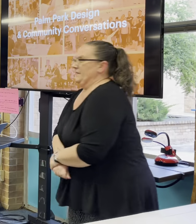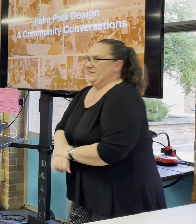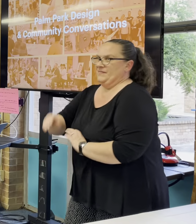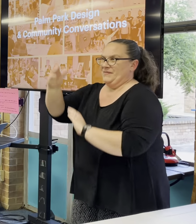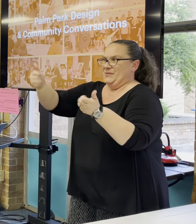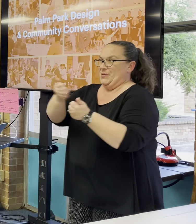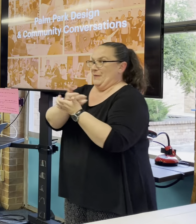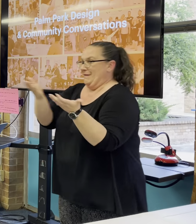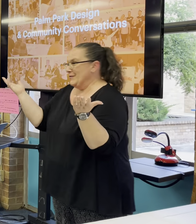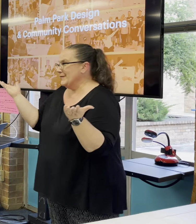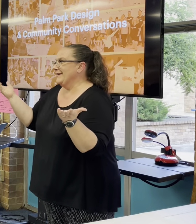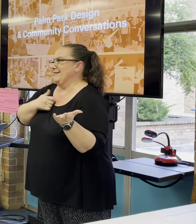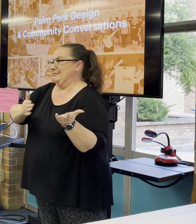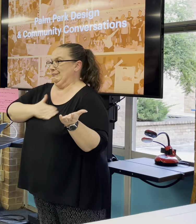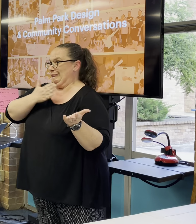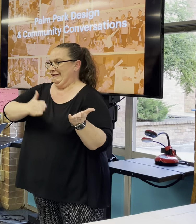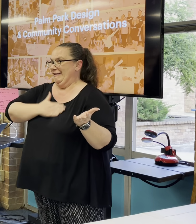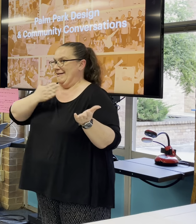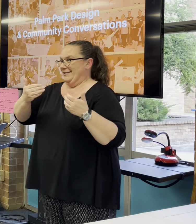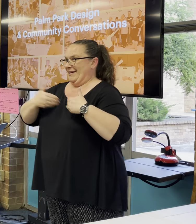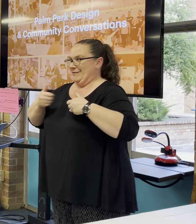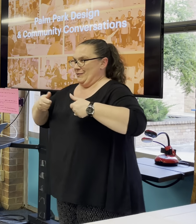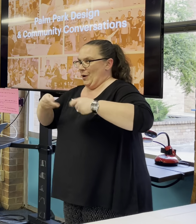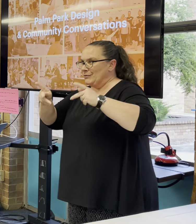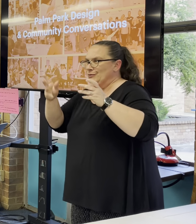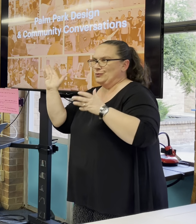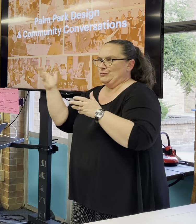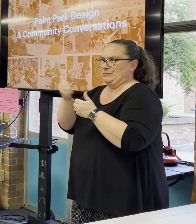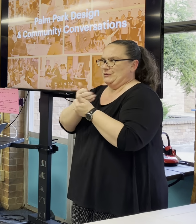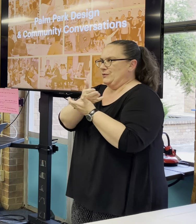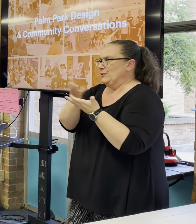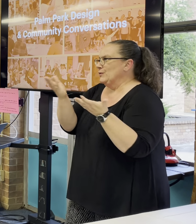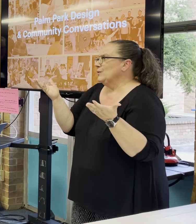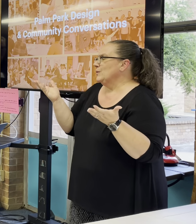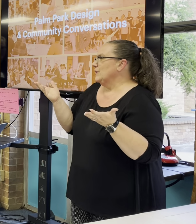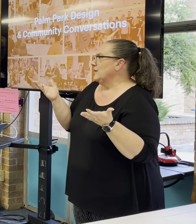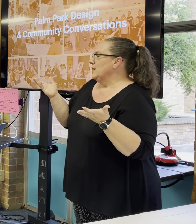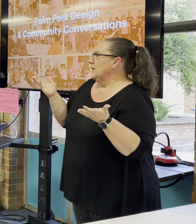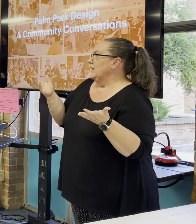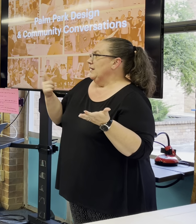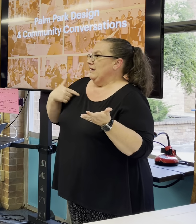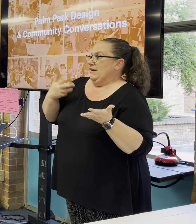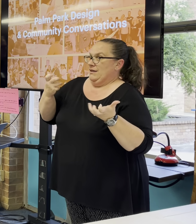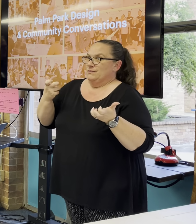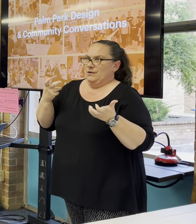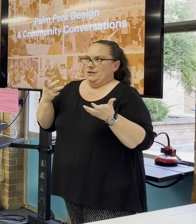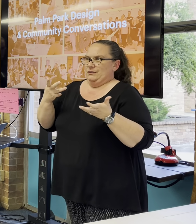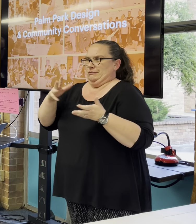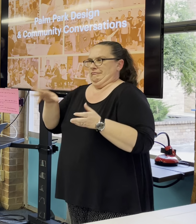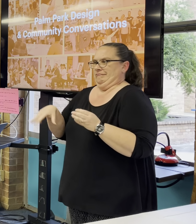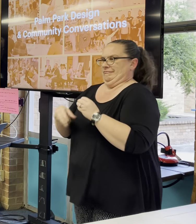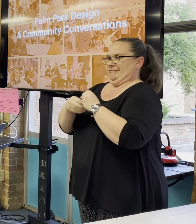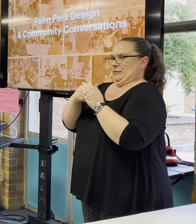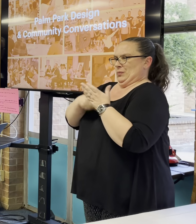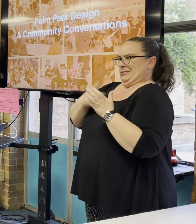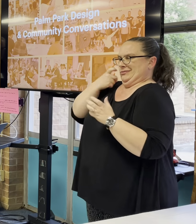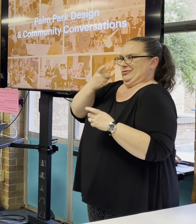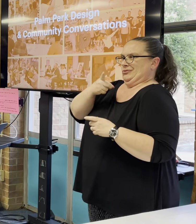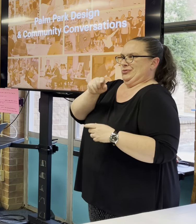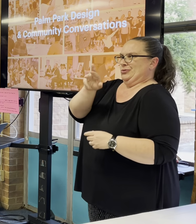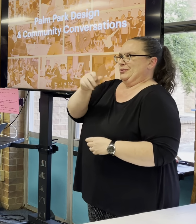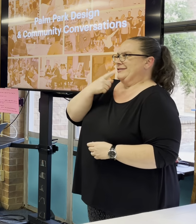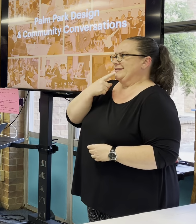Welcome everyone. I'm really happy to have the opportunity to speak with you. I just wanted to build on a little bit of what Laura said.